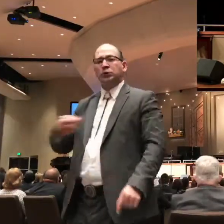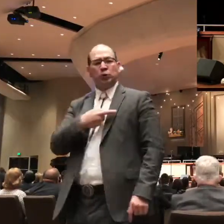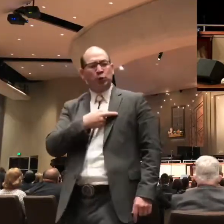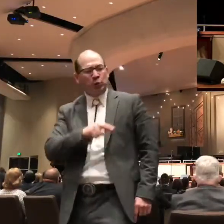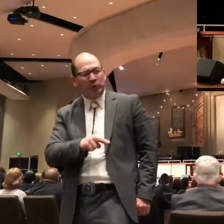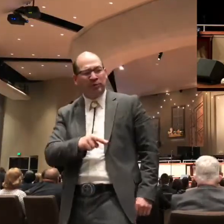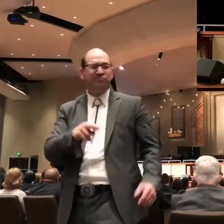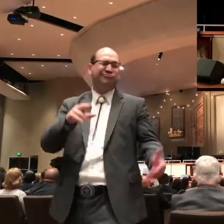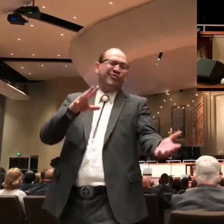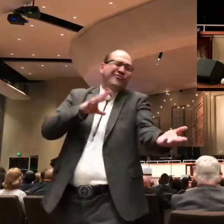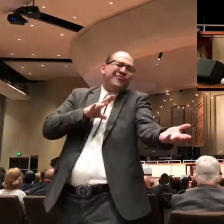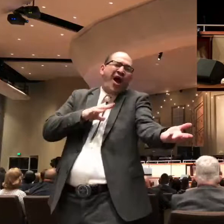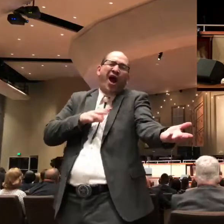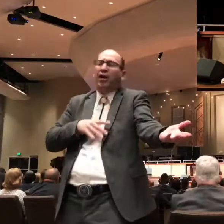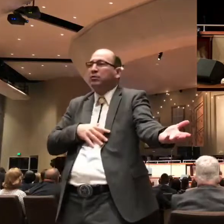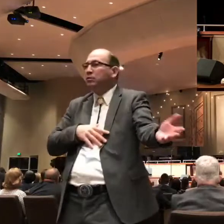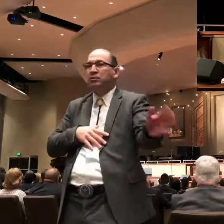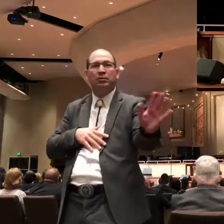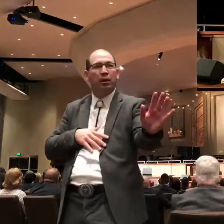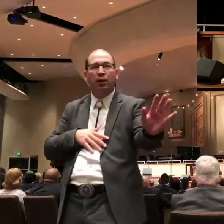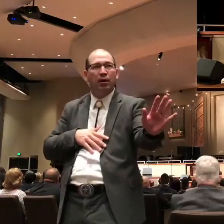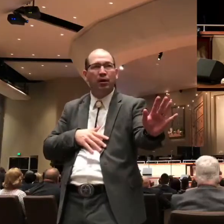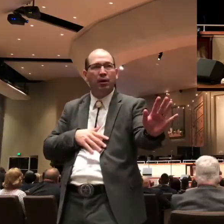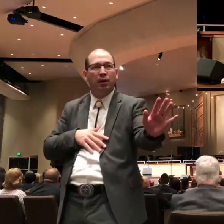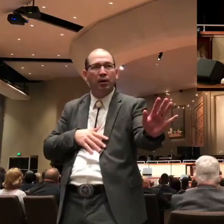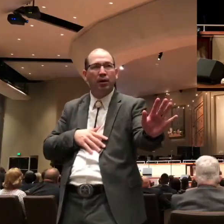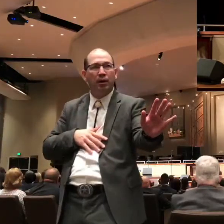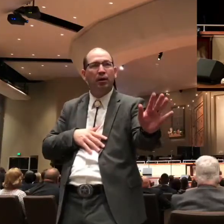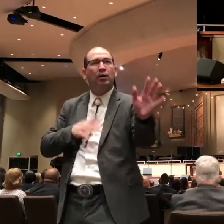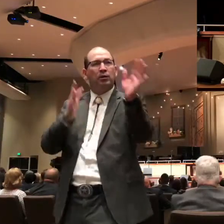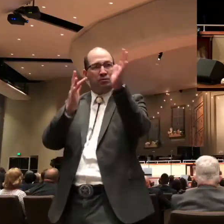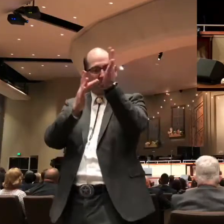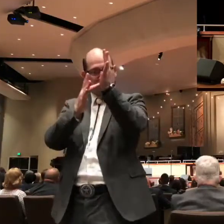maybe is a chance. No, that's not what the Bible says. That's man's philosophy.